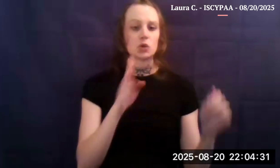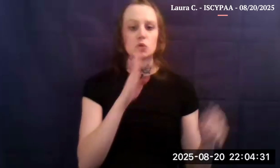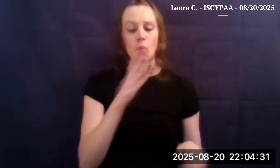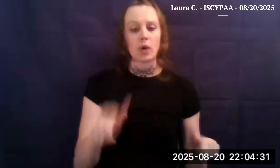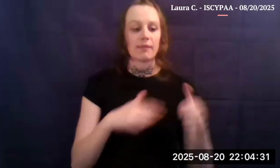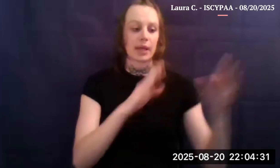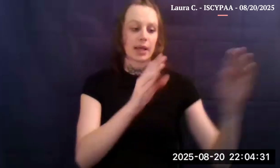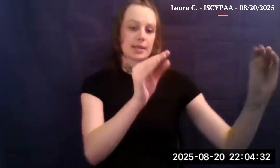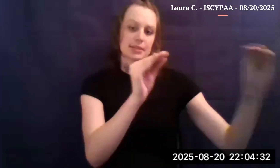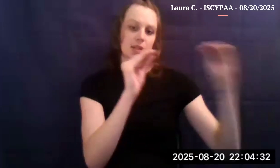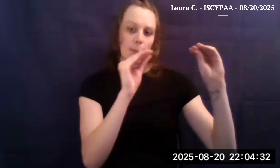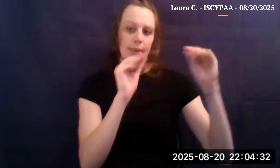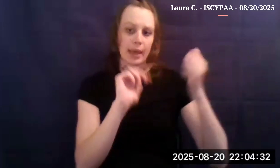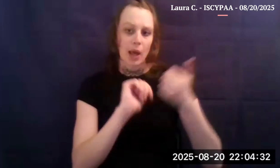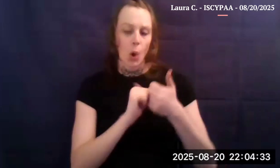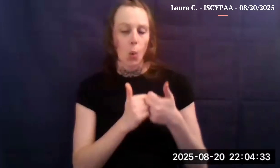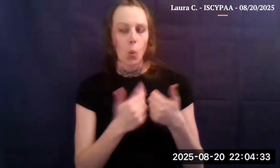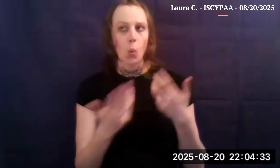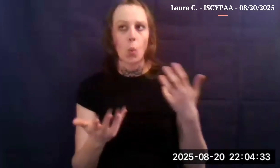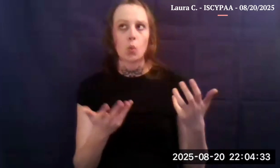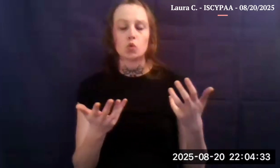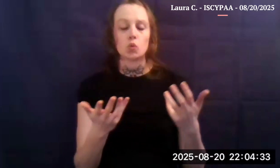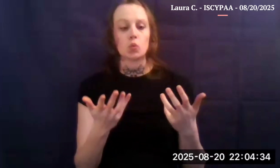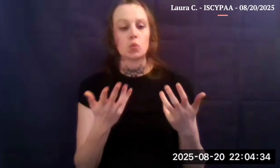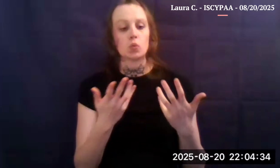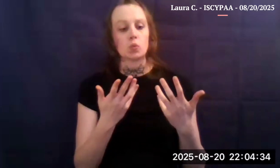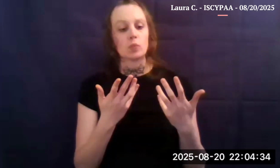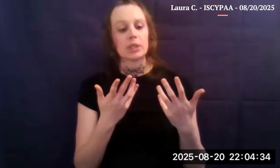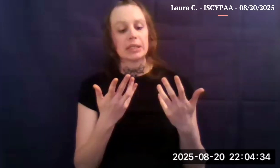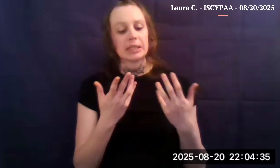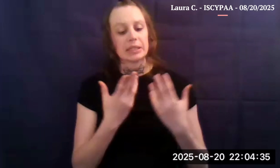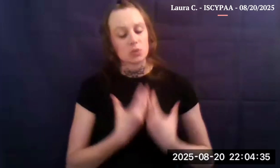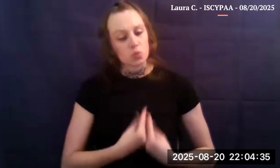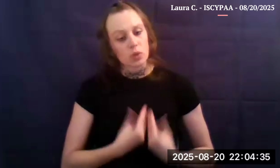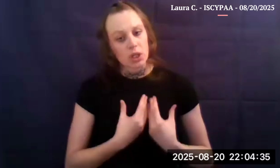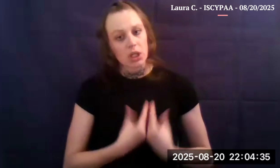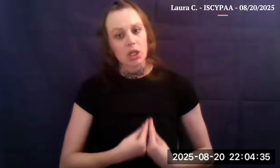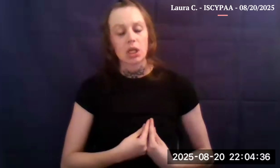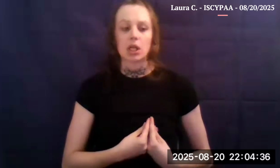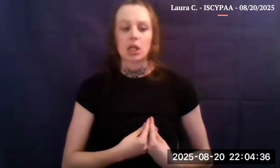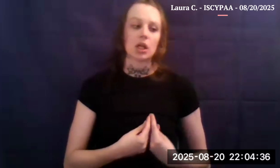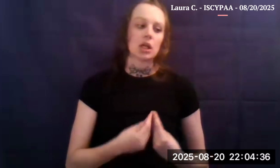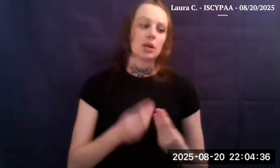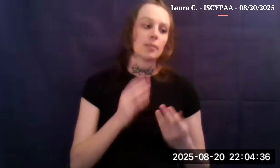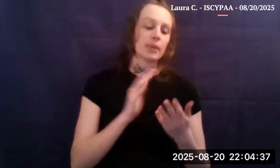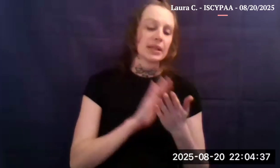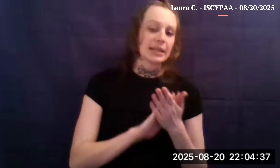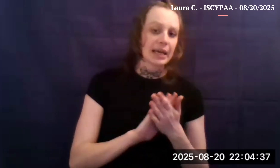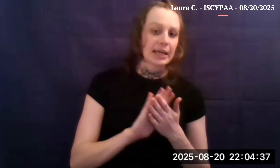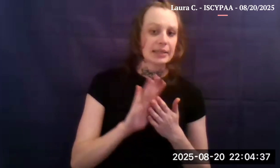to, be considerate and to be nice and to get along with women.